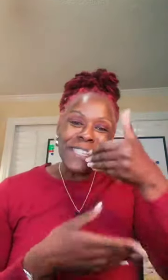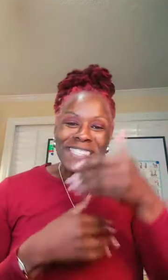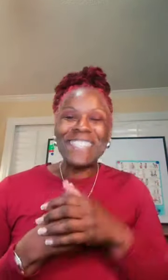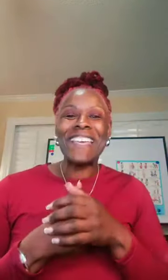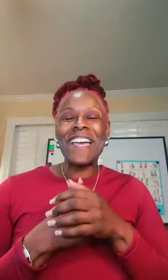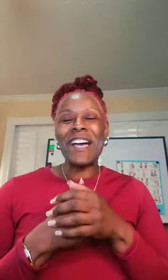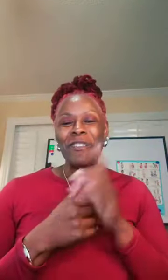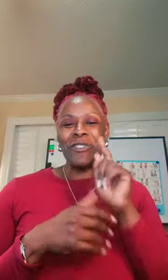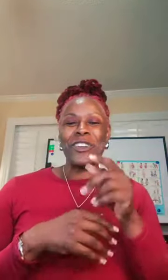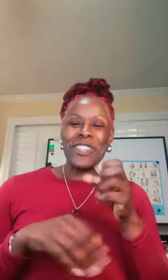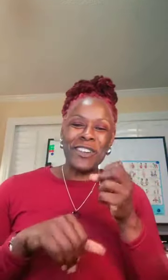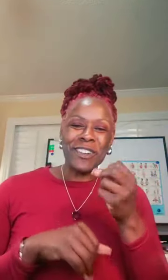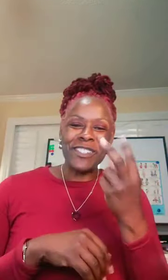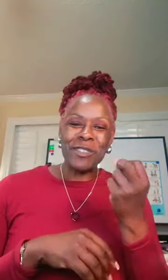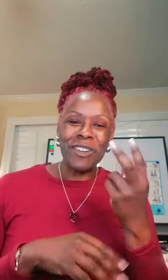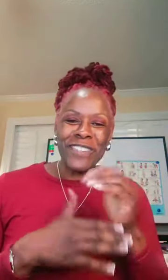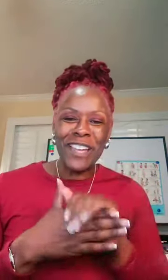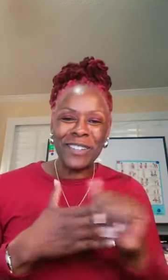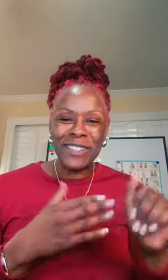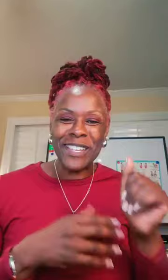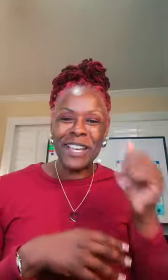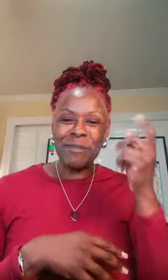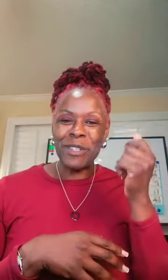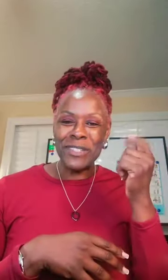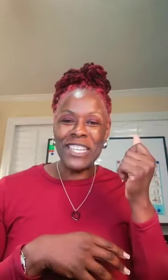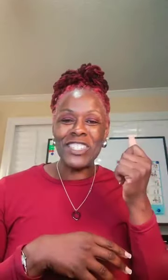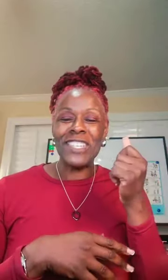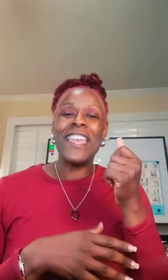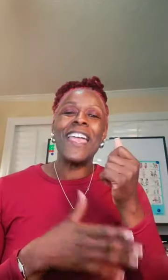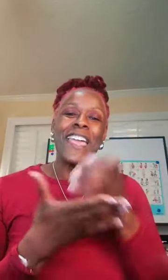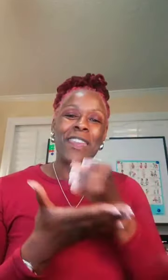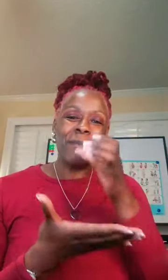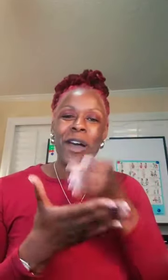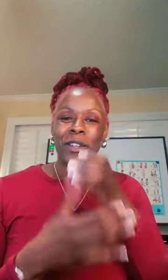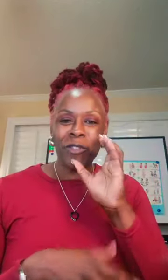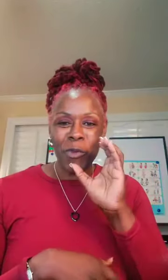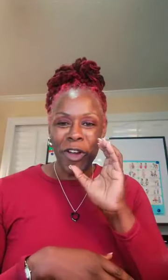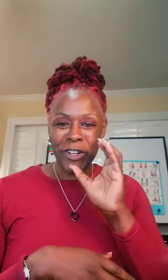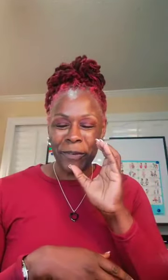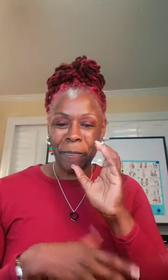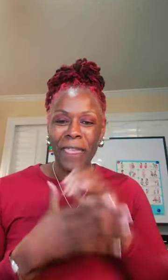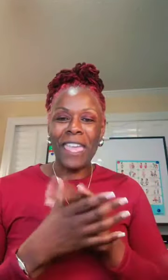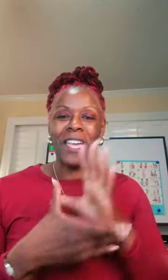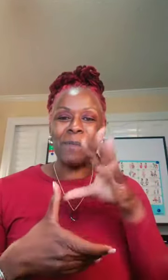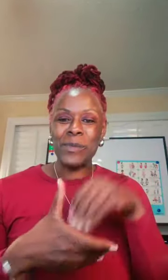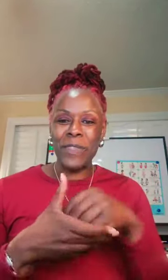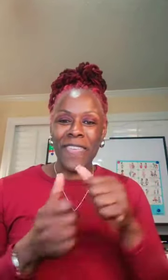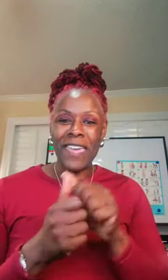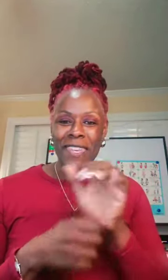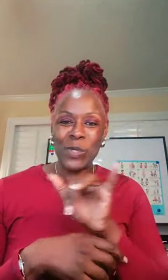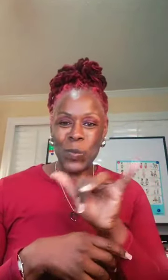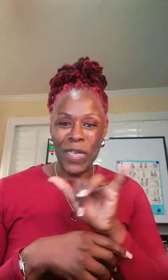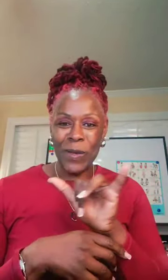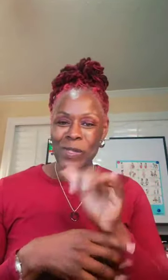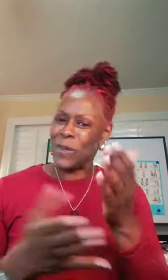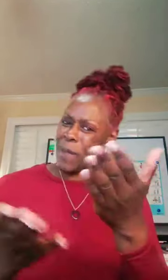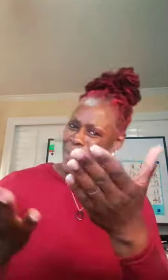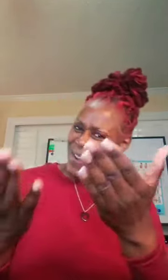pizza for your $12 donation, and a bottle of water. Okay, comes with that as well. So come on